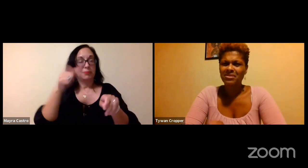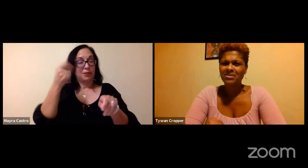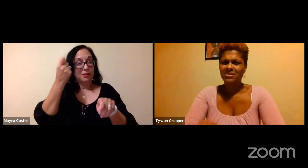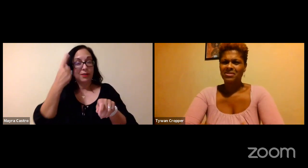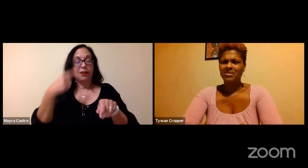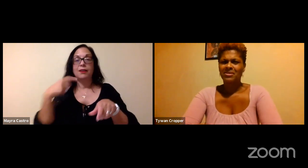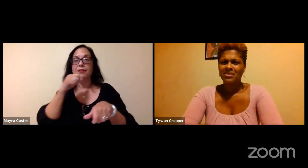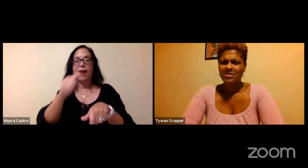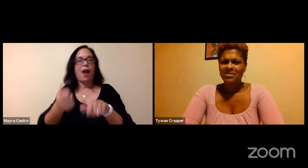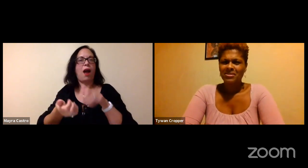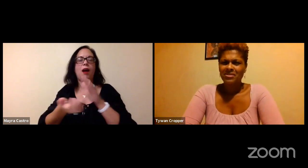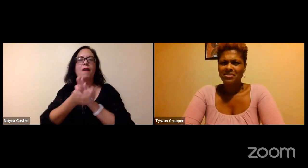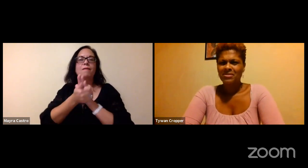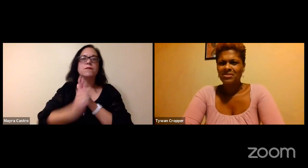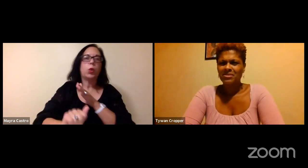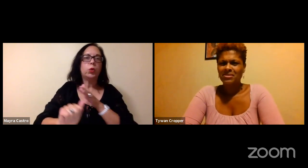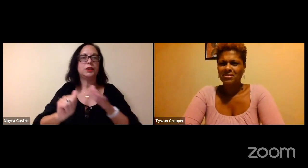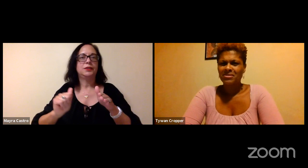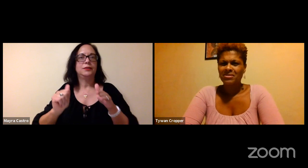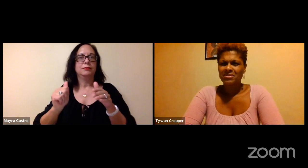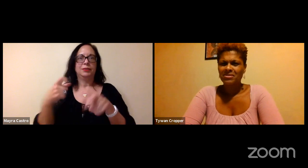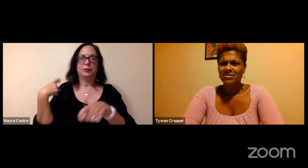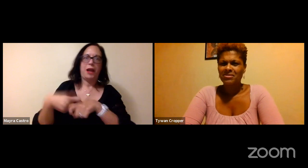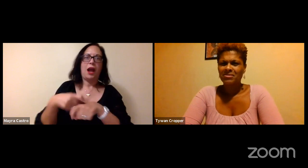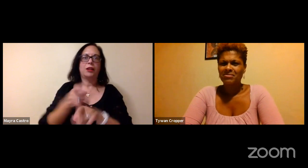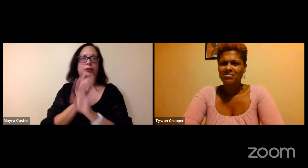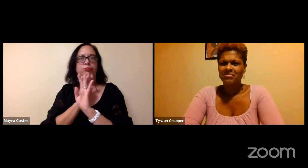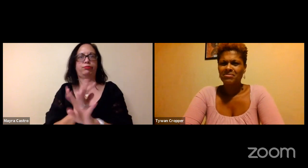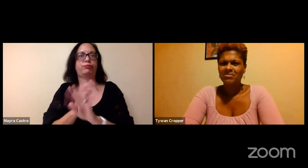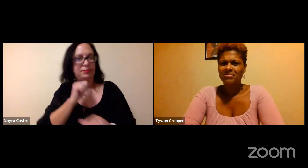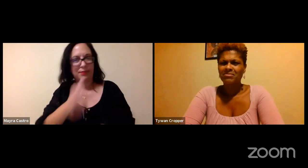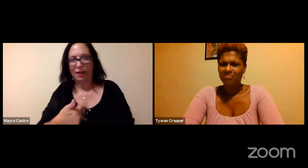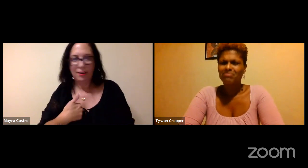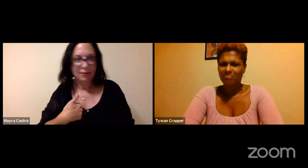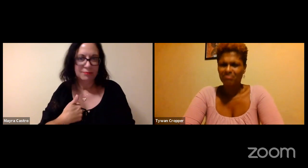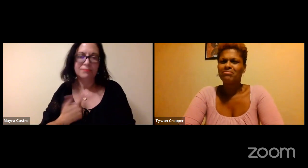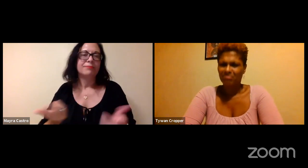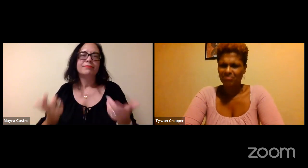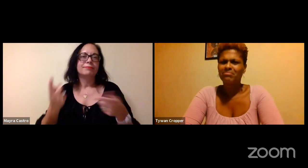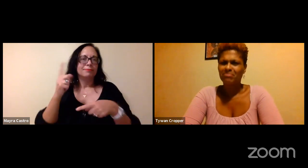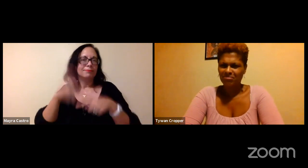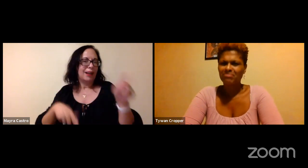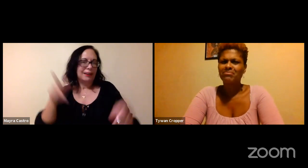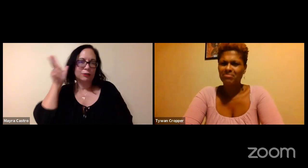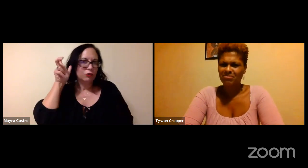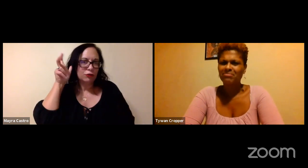able to understand the language fully because I'm not fluent in Spanish.